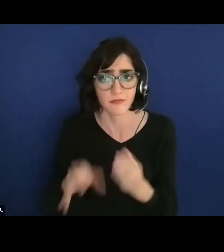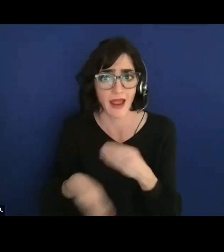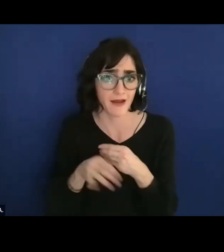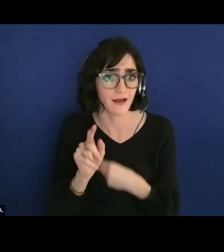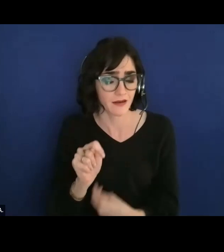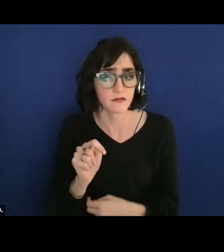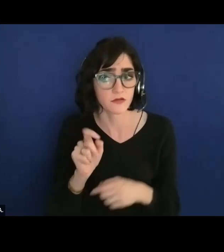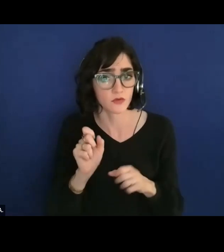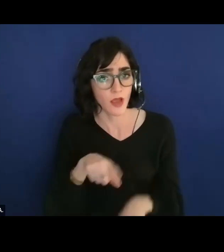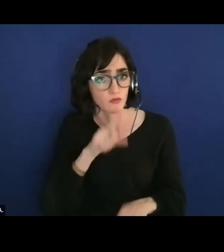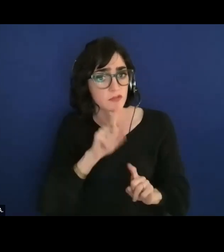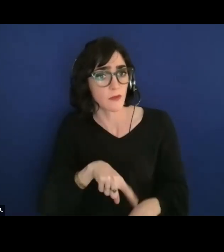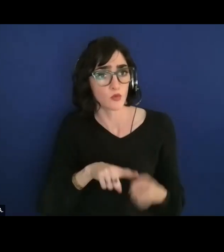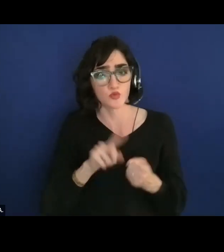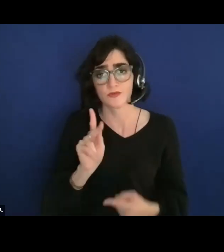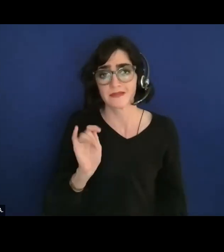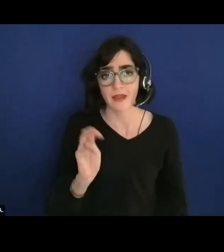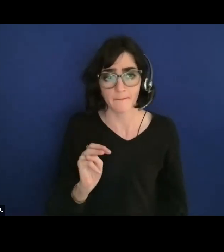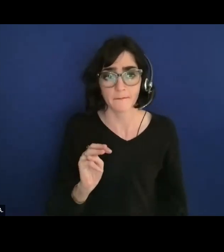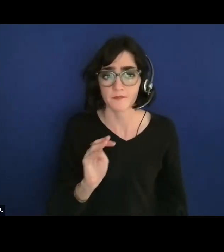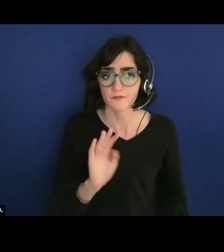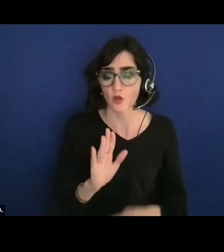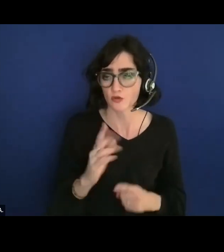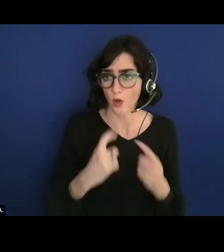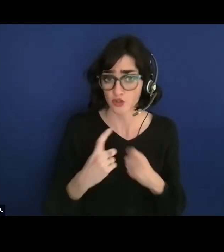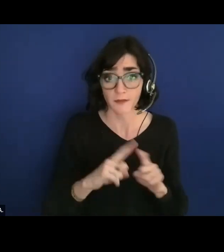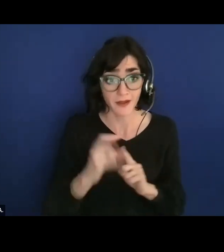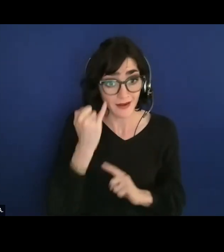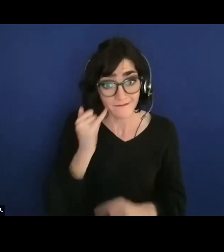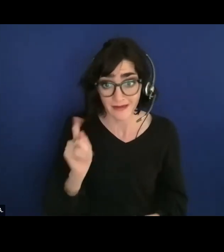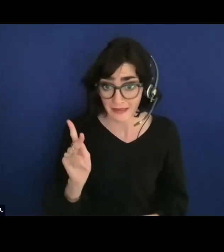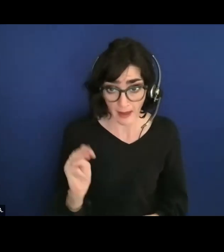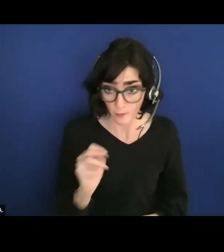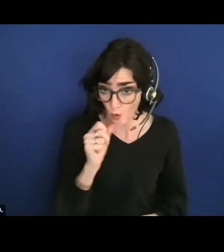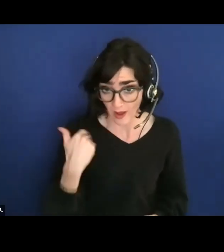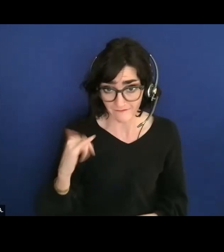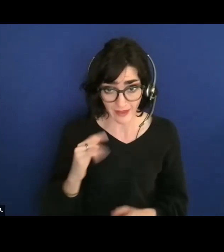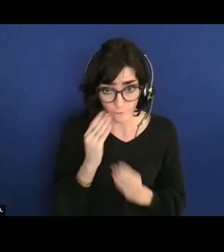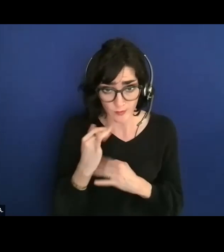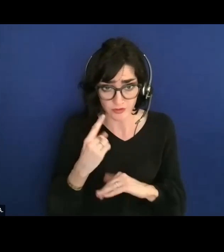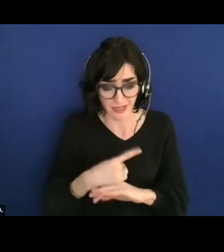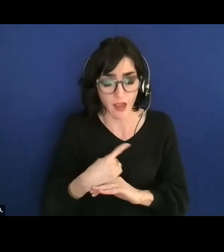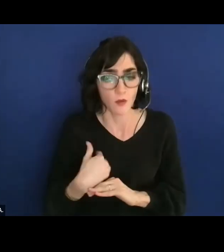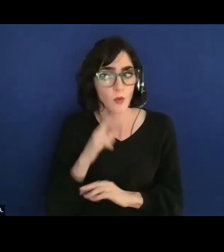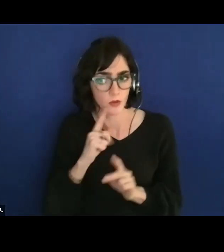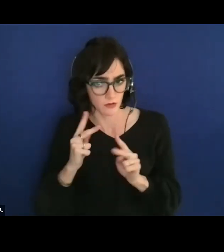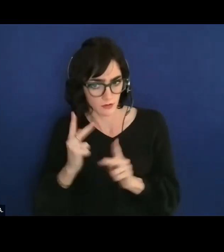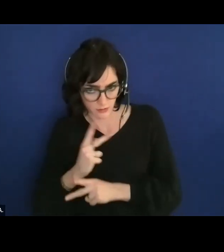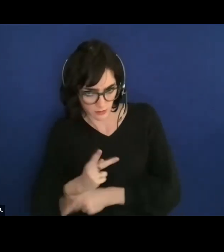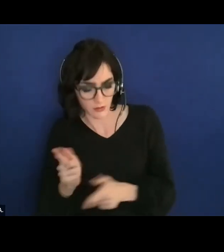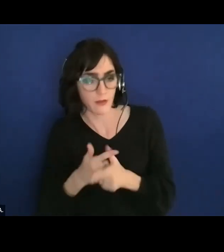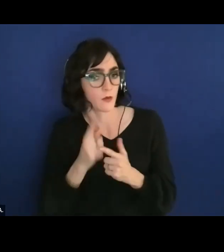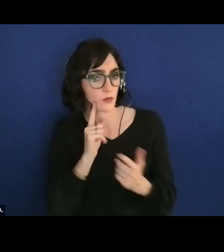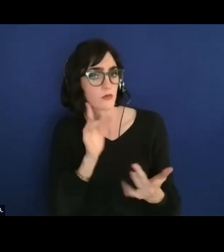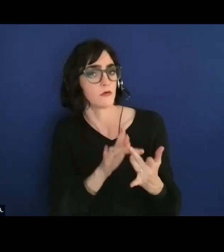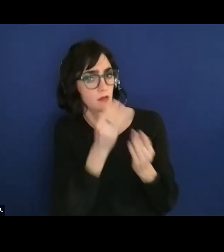to be responsive. But if we don't have it for you today, Kim, we will lean in and get it for you and let you know kind of what we're able to get, what we're